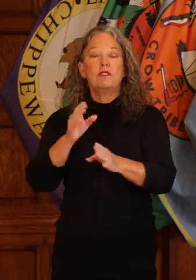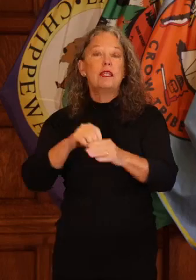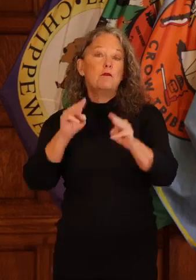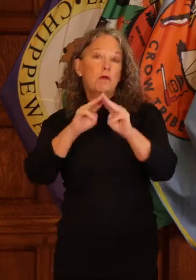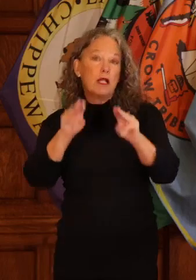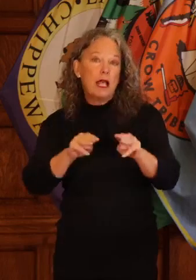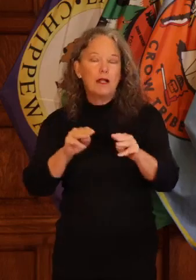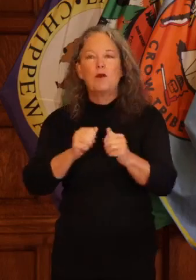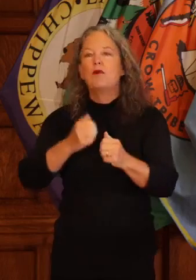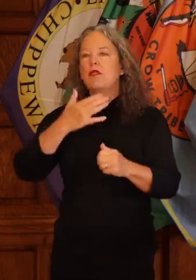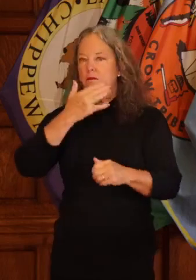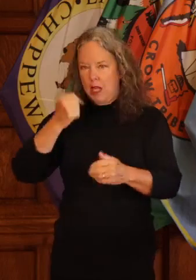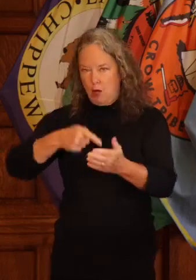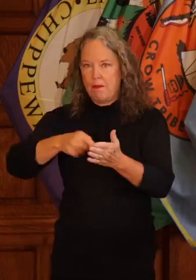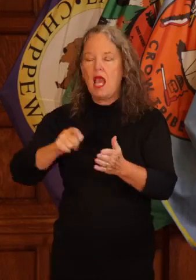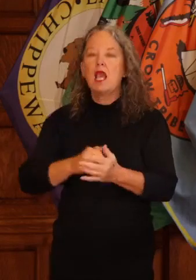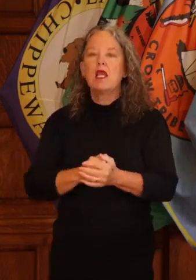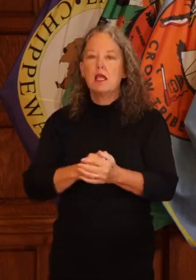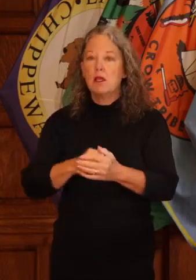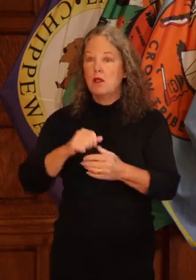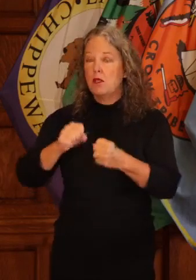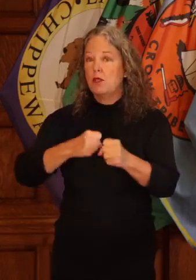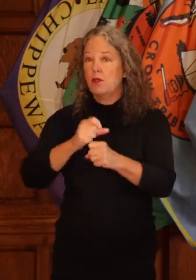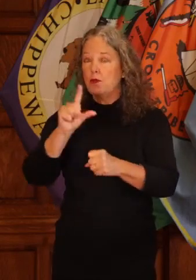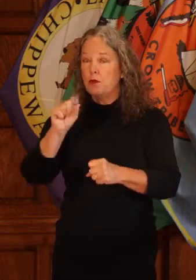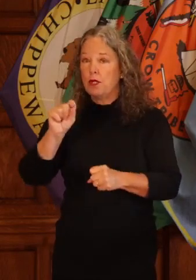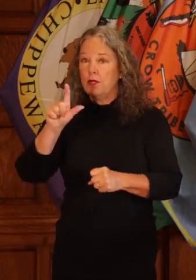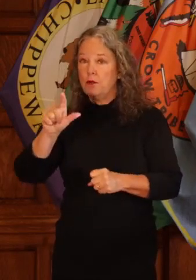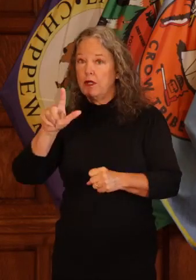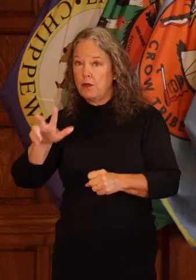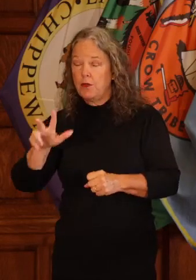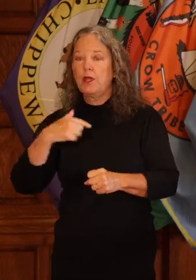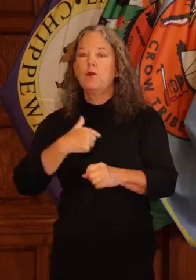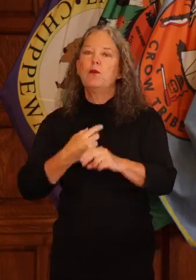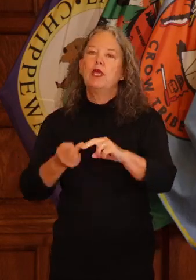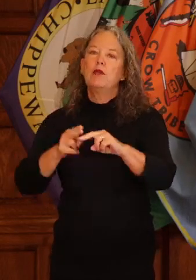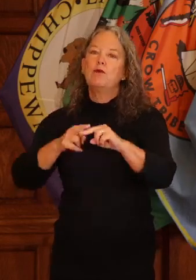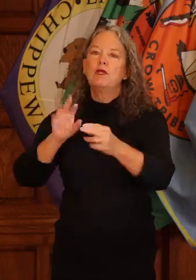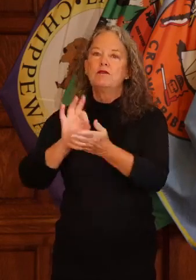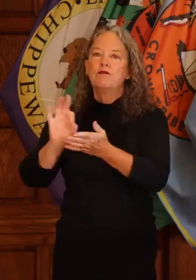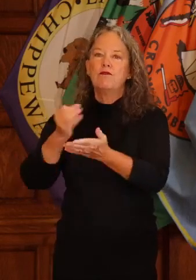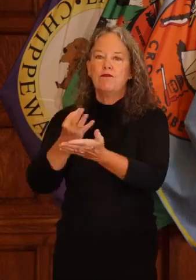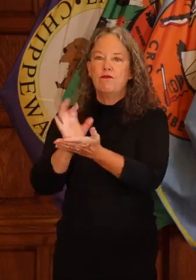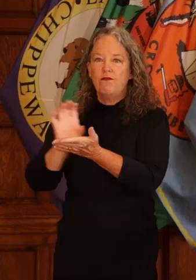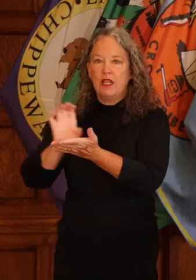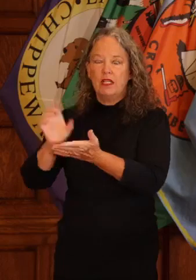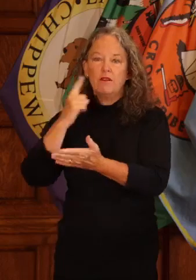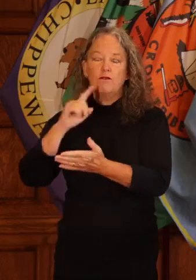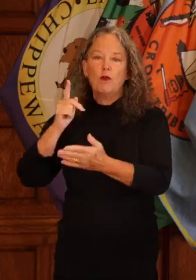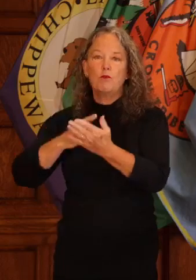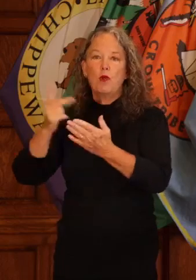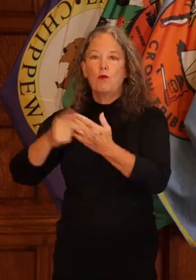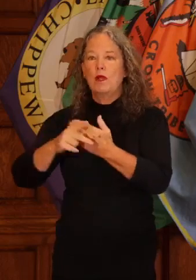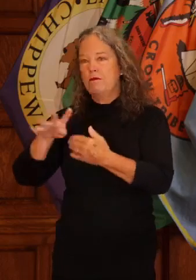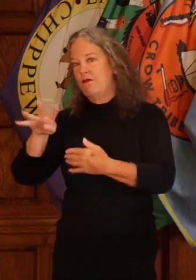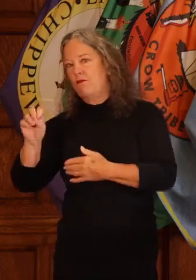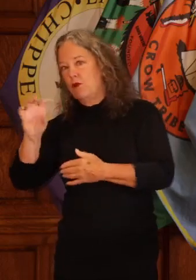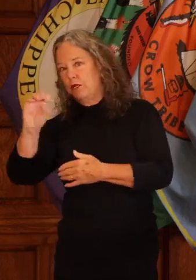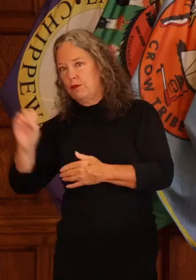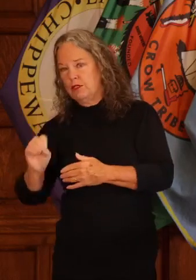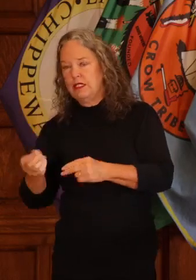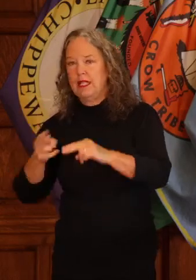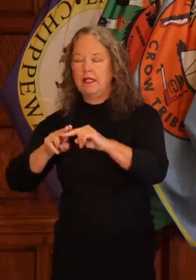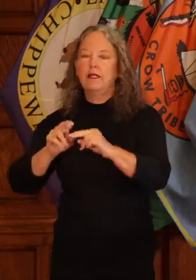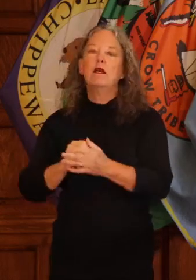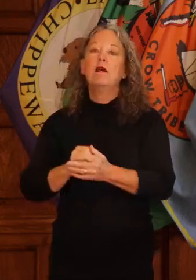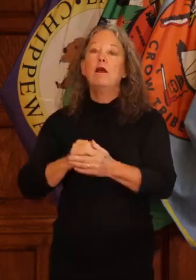with higher pay. In 2023, we increased funding for the program by 40%. The